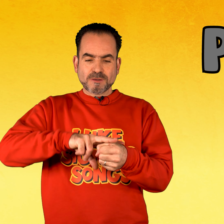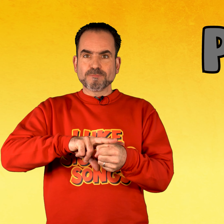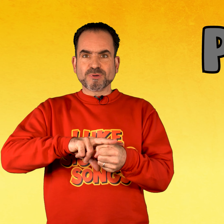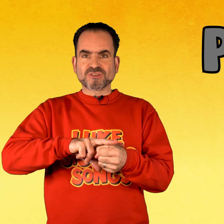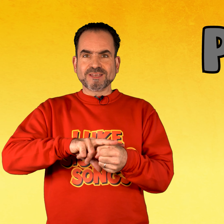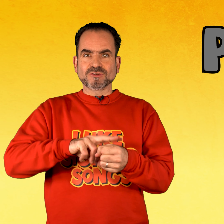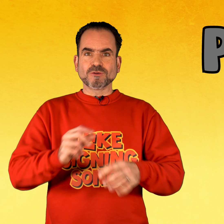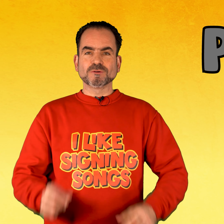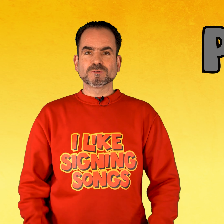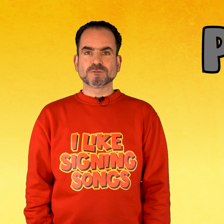Potato.